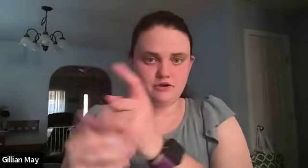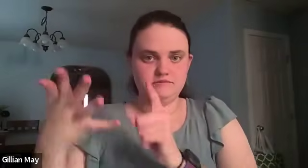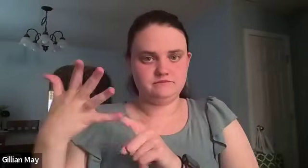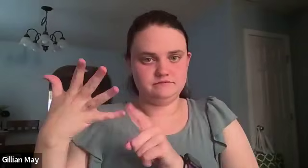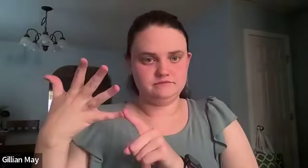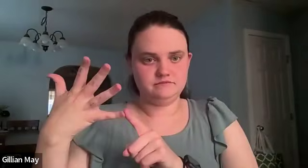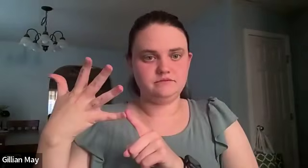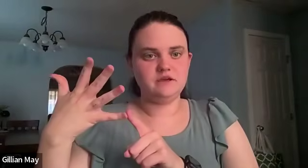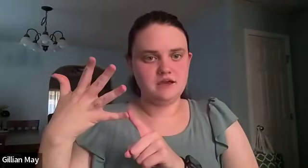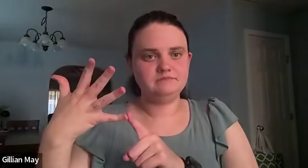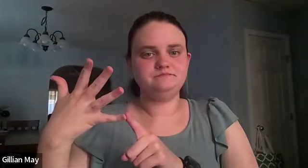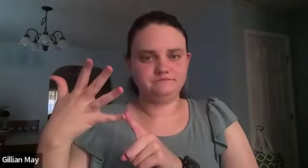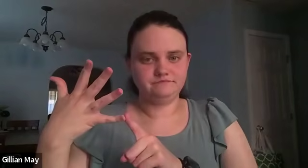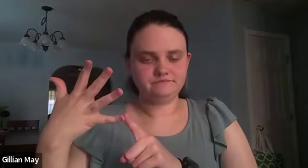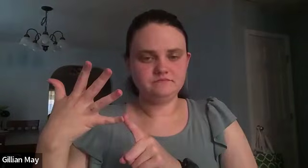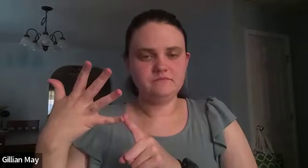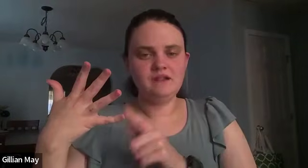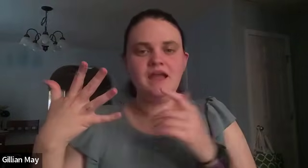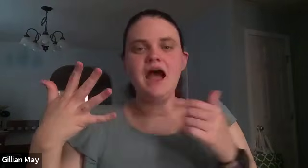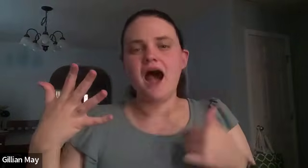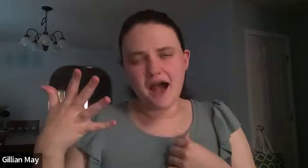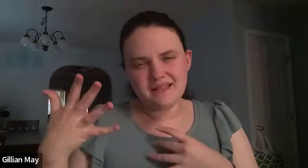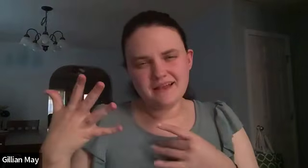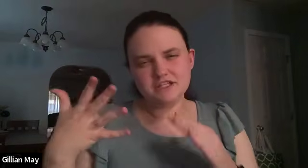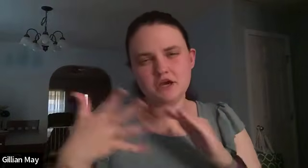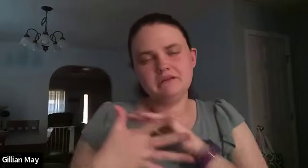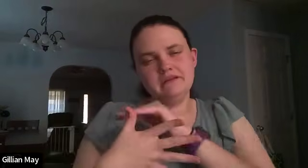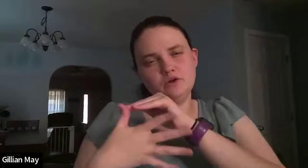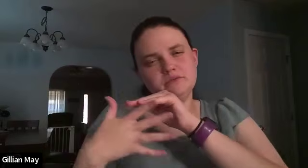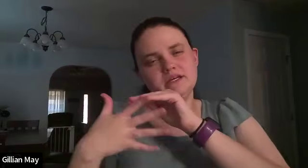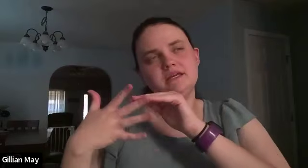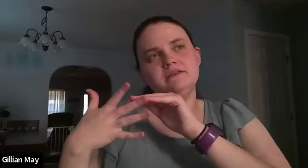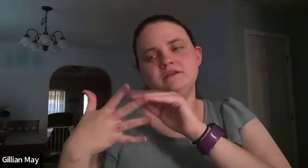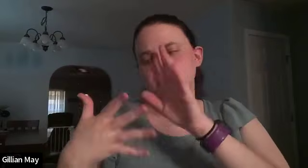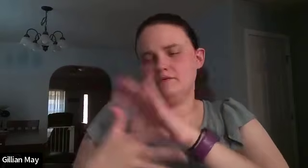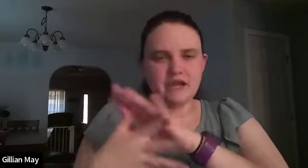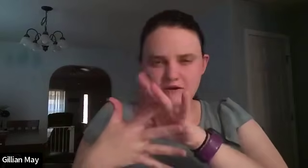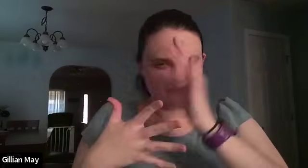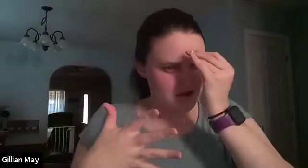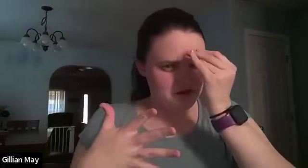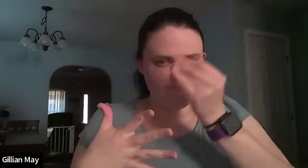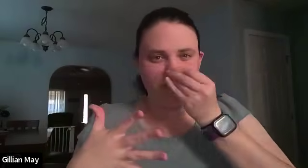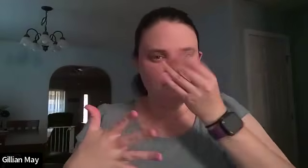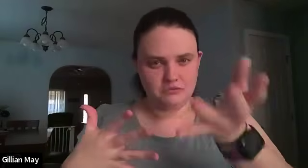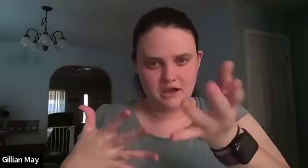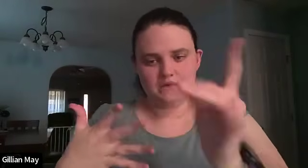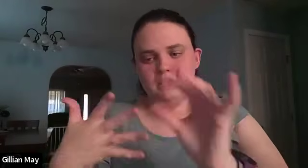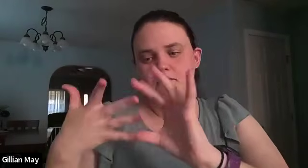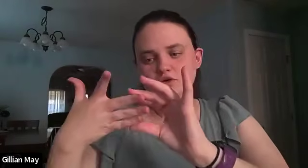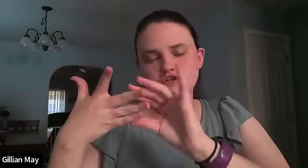brother. Okay. I like to go a little bit in parents, I don't care. More so